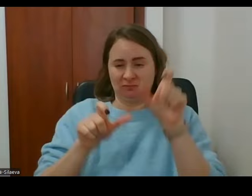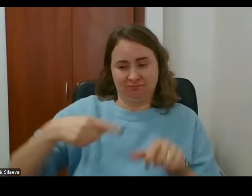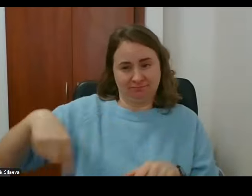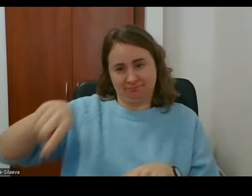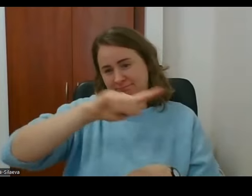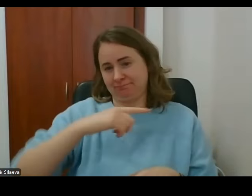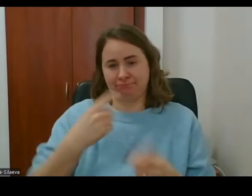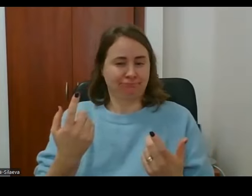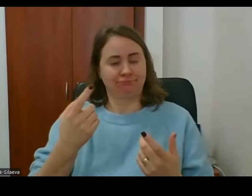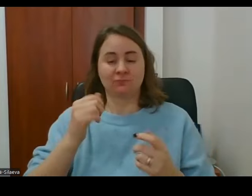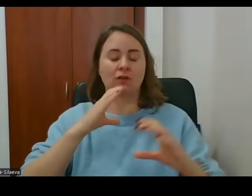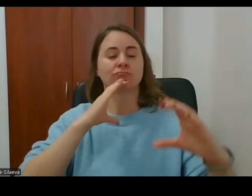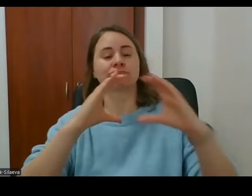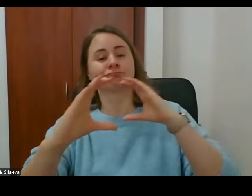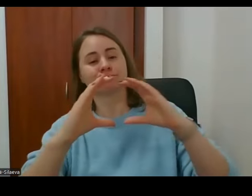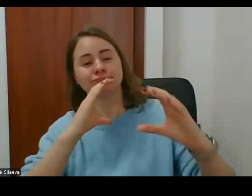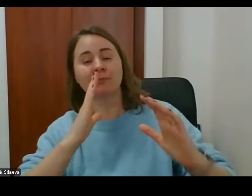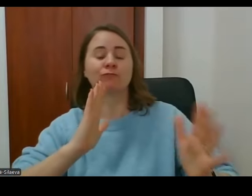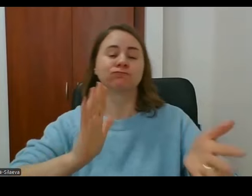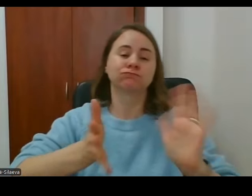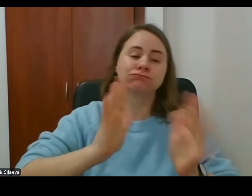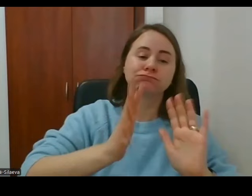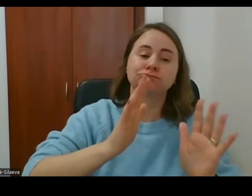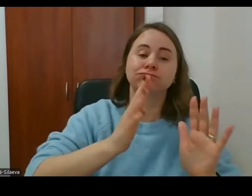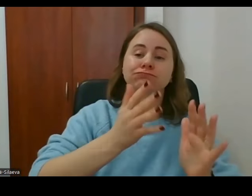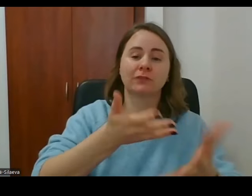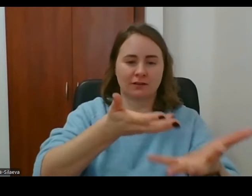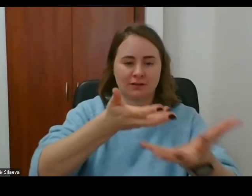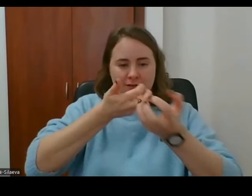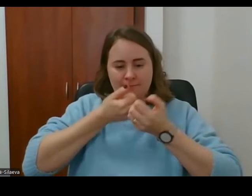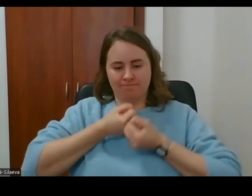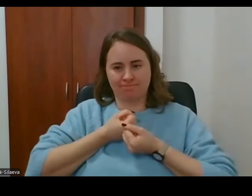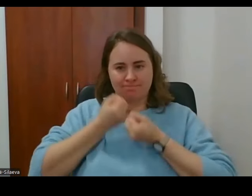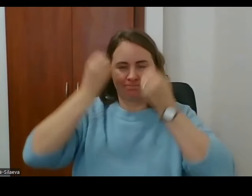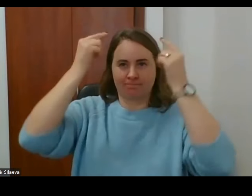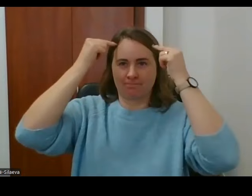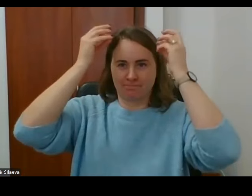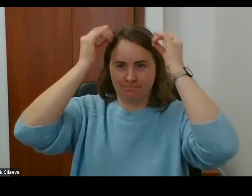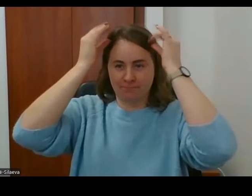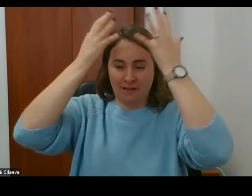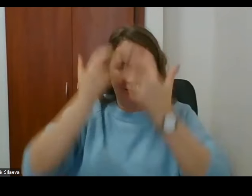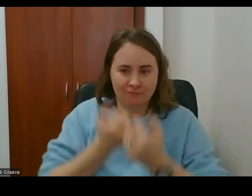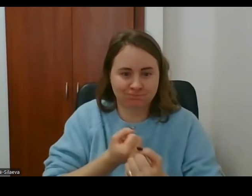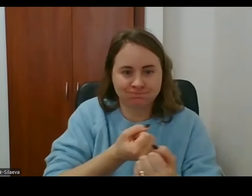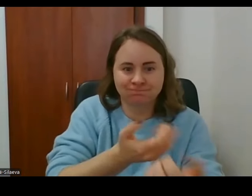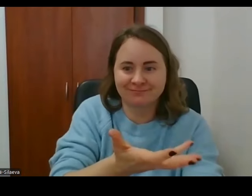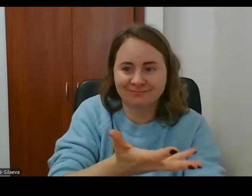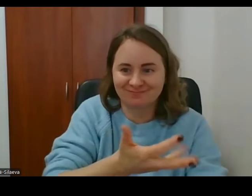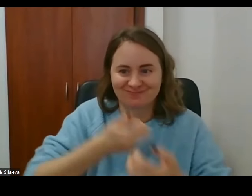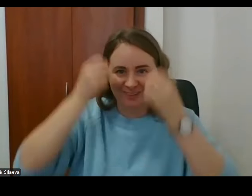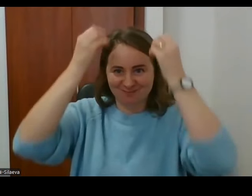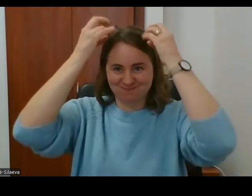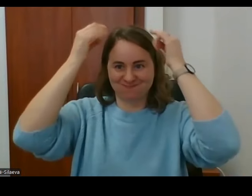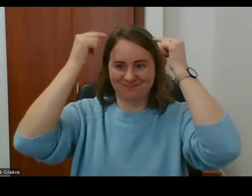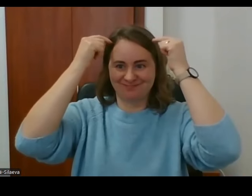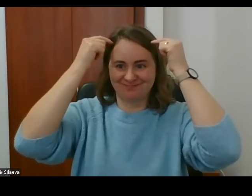the brain and language are very deeply interconnected. Communication and everything that we